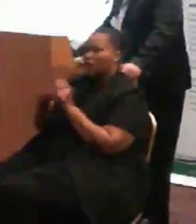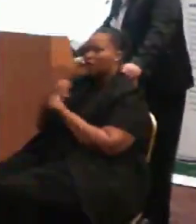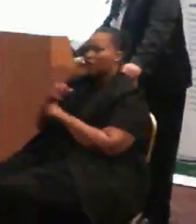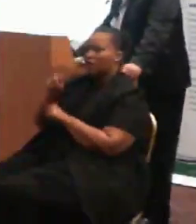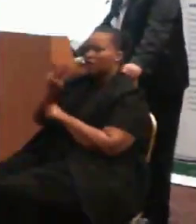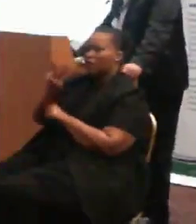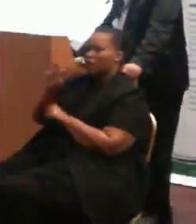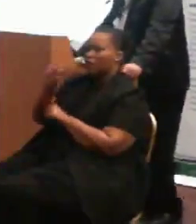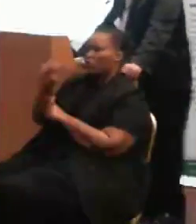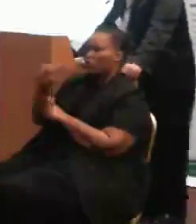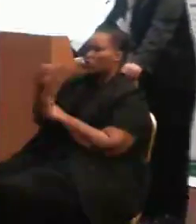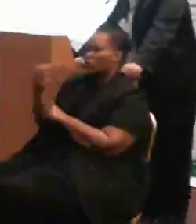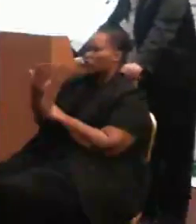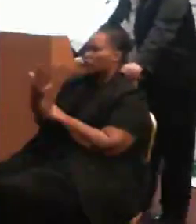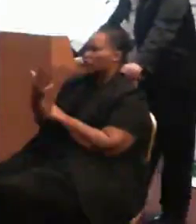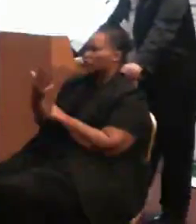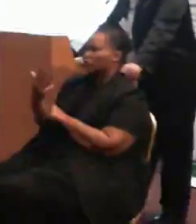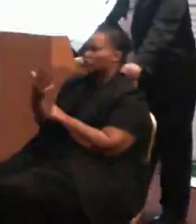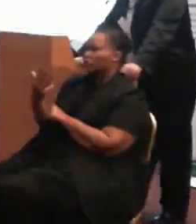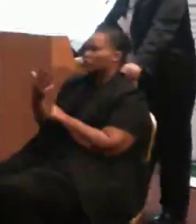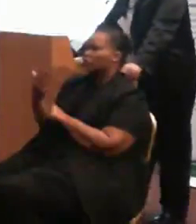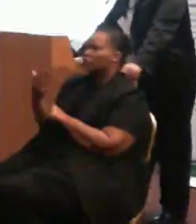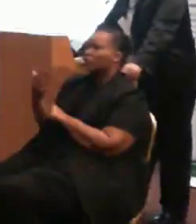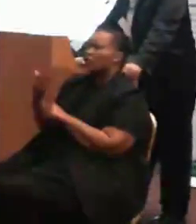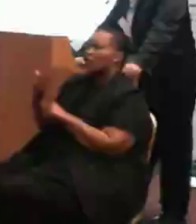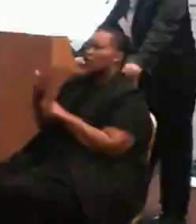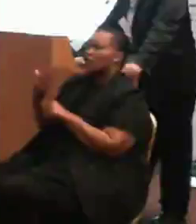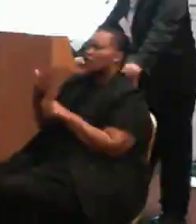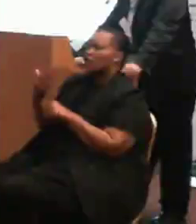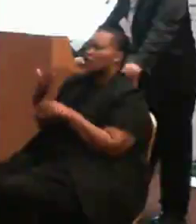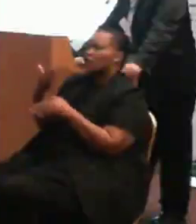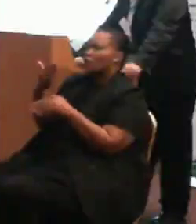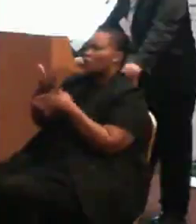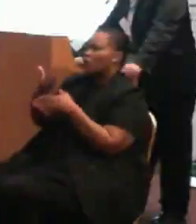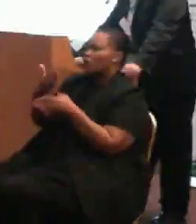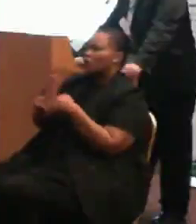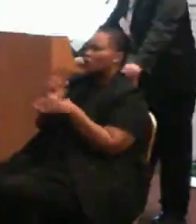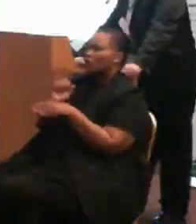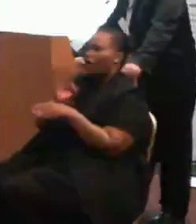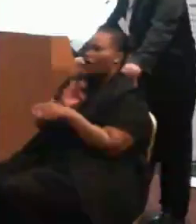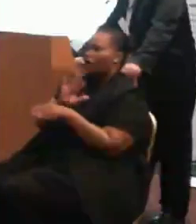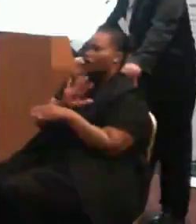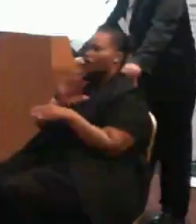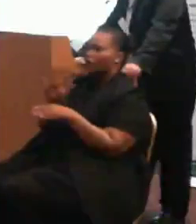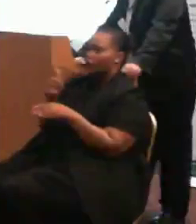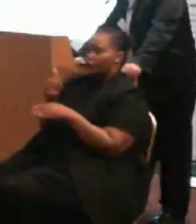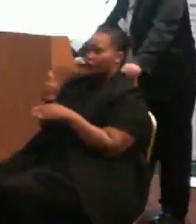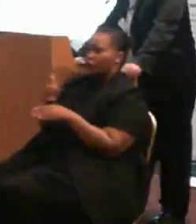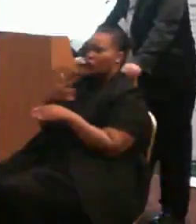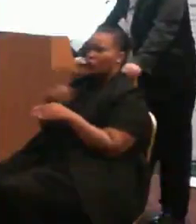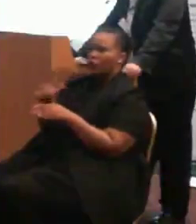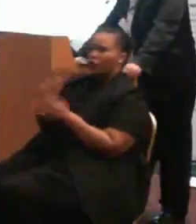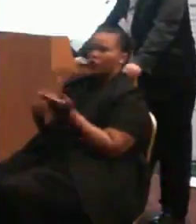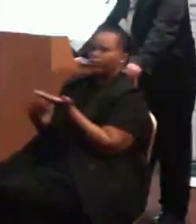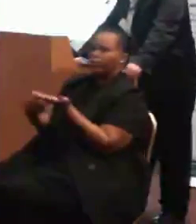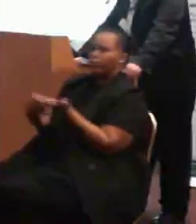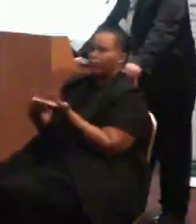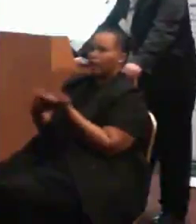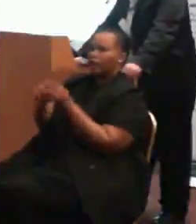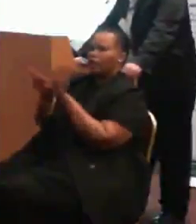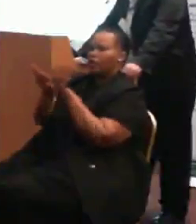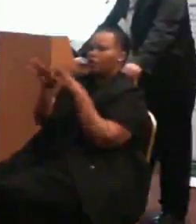It's a fact that the labor force of Eskom is inefficient. And we can debate this World Bank